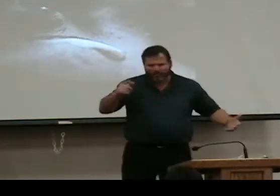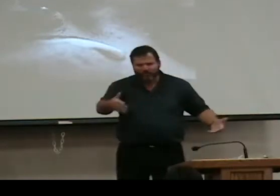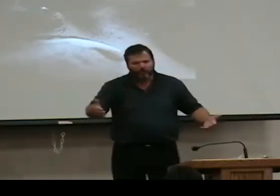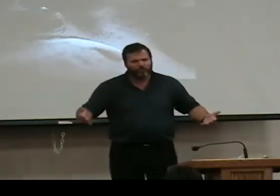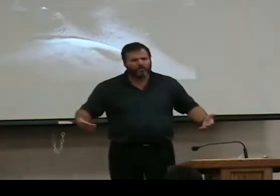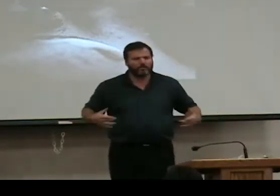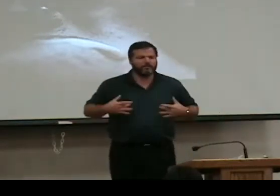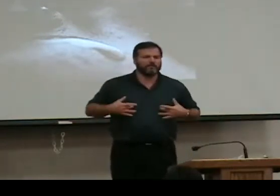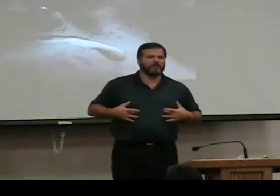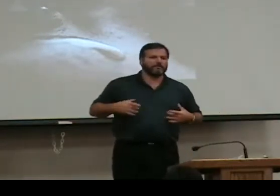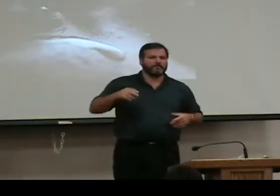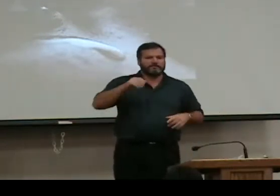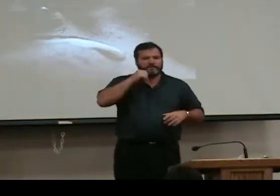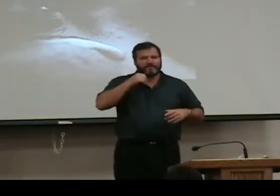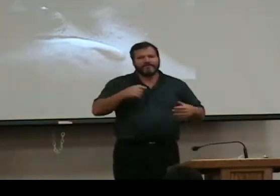They came over and talked to me.